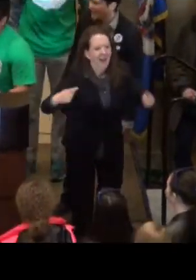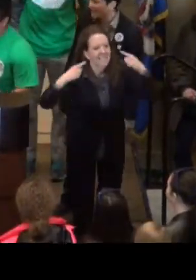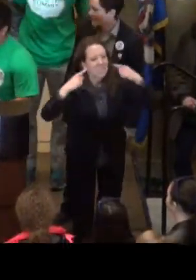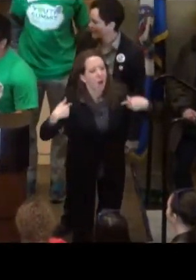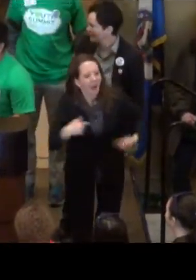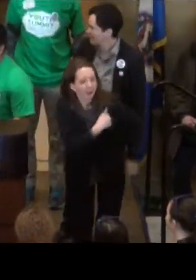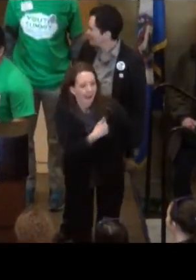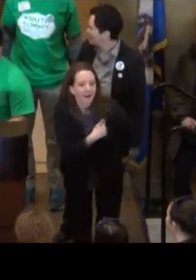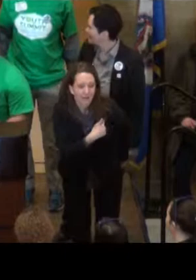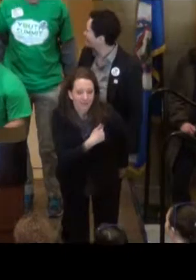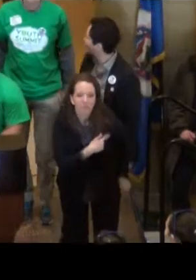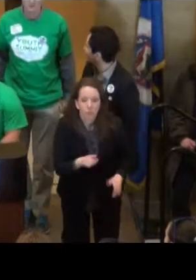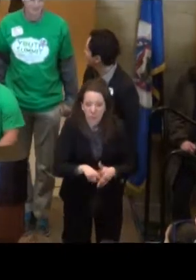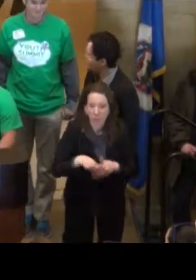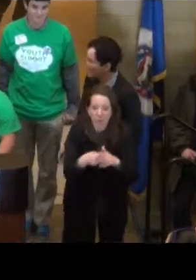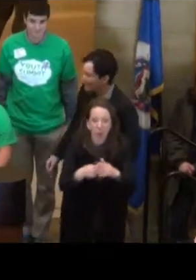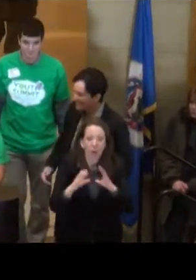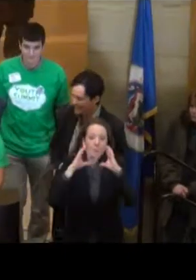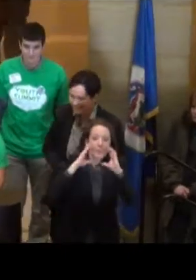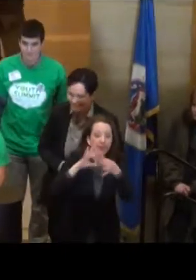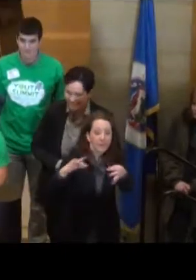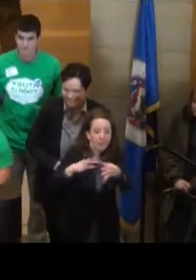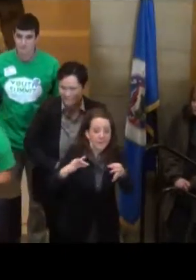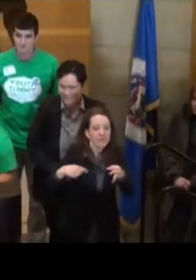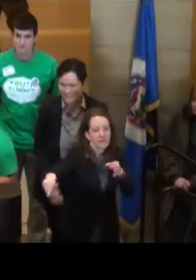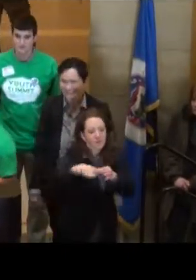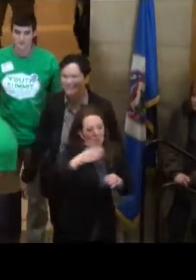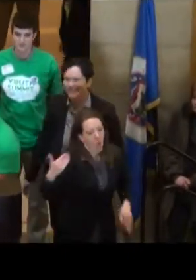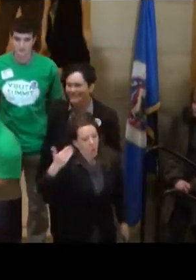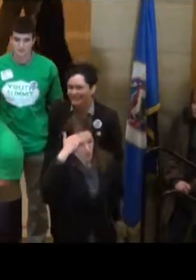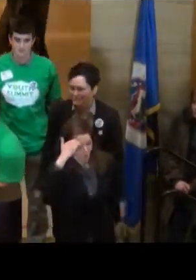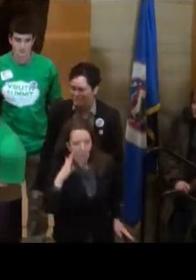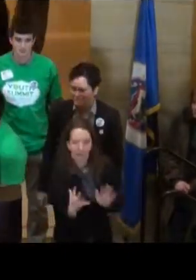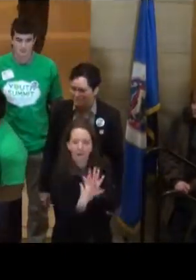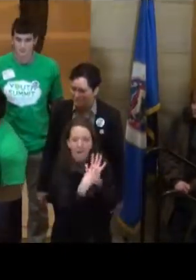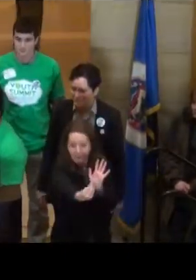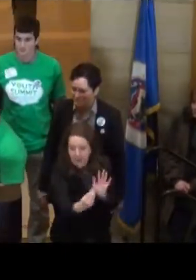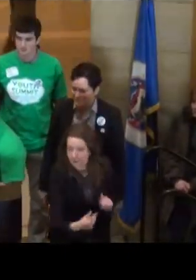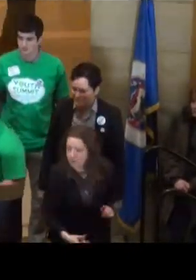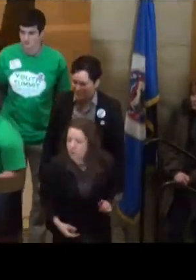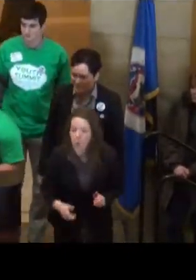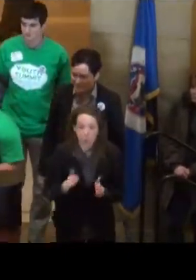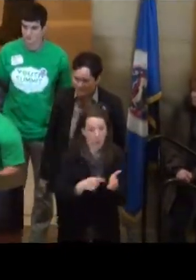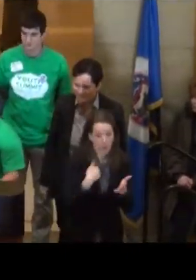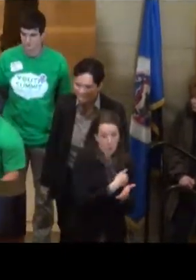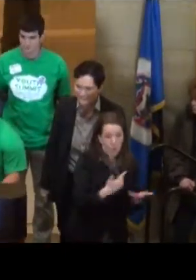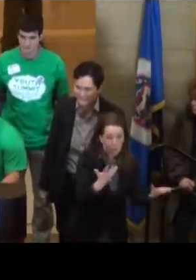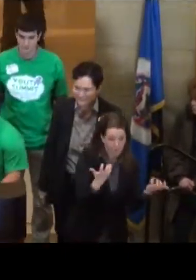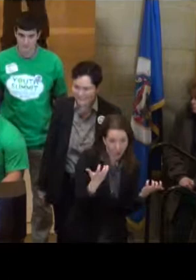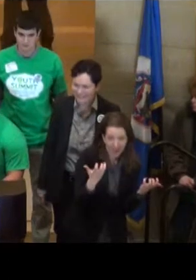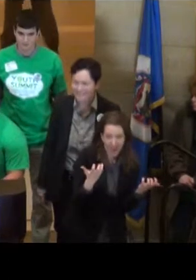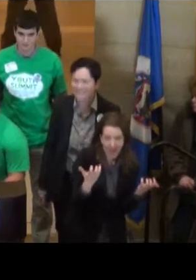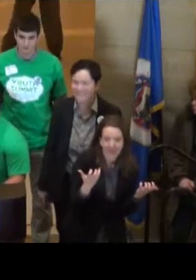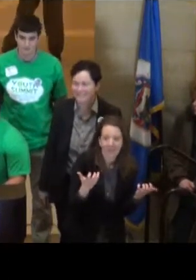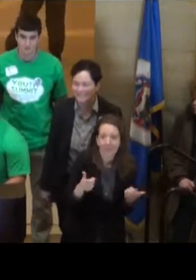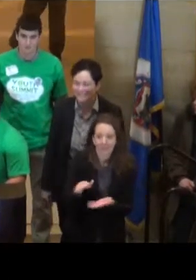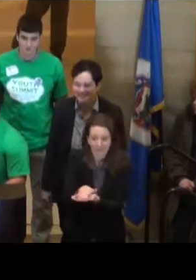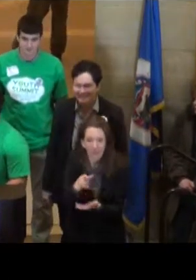So we're going to start a chant, and I think all of you must be familiar with this. We're just going to do the, what do we want, say school.